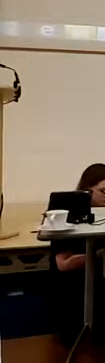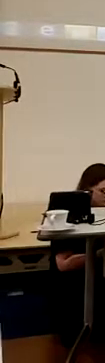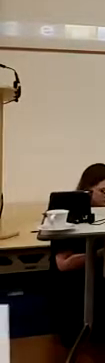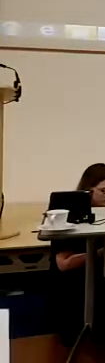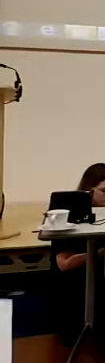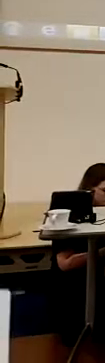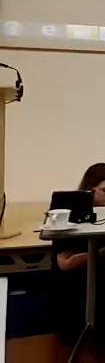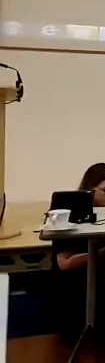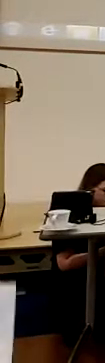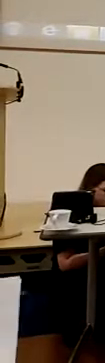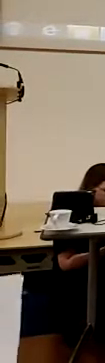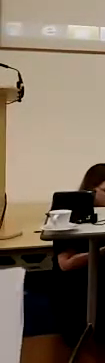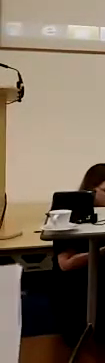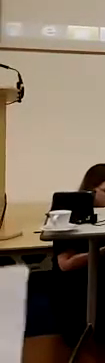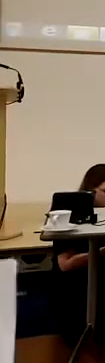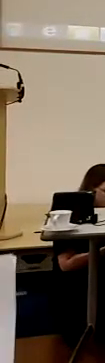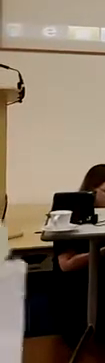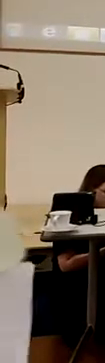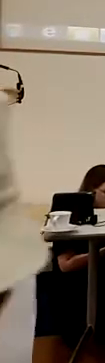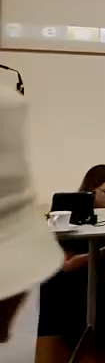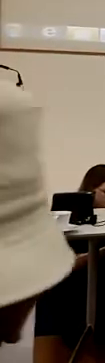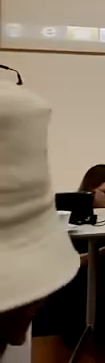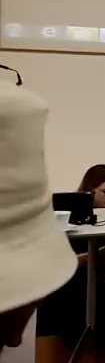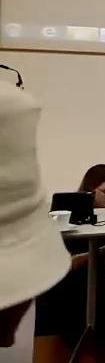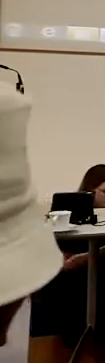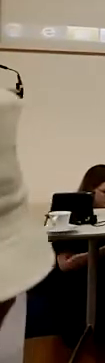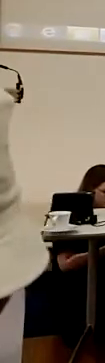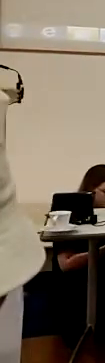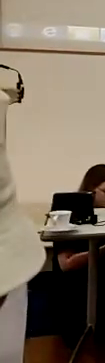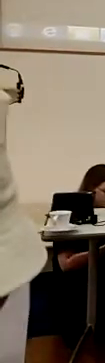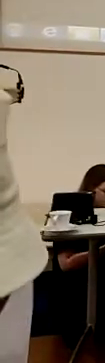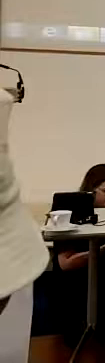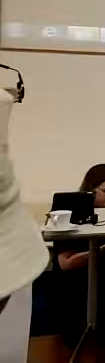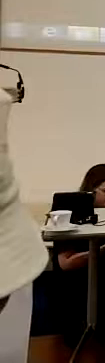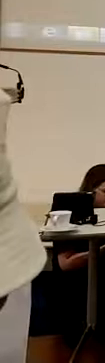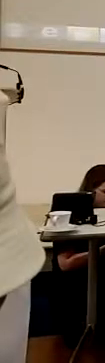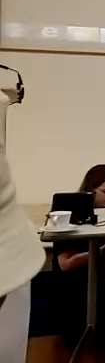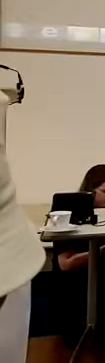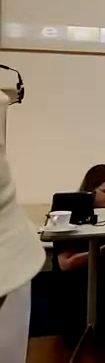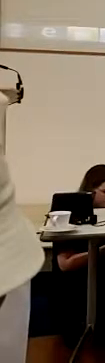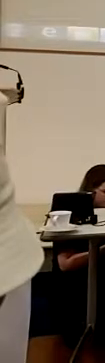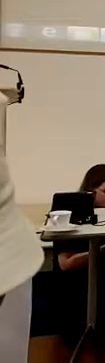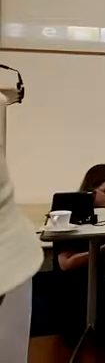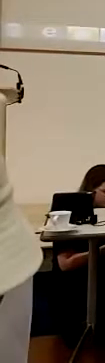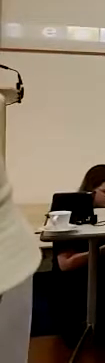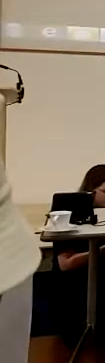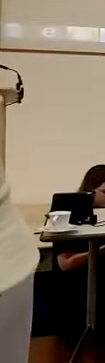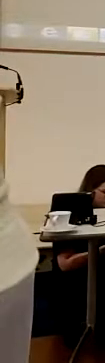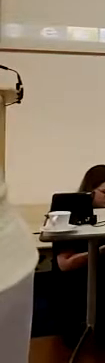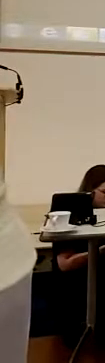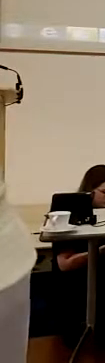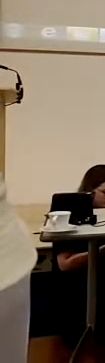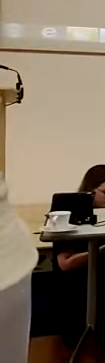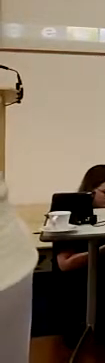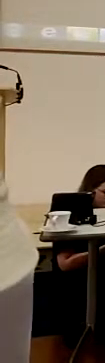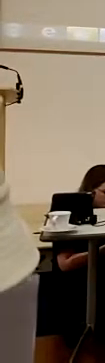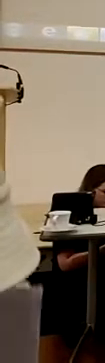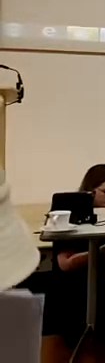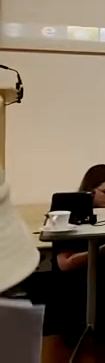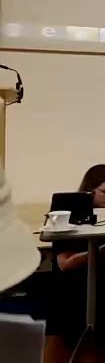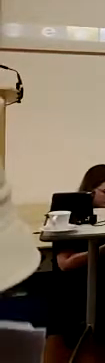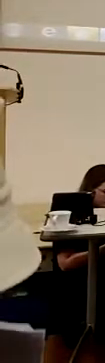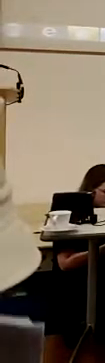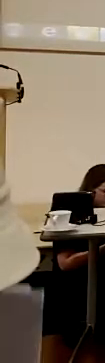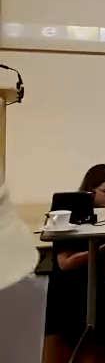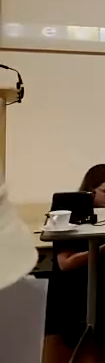DPO, and grassroots. And really, we're trying to get together to, if you like, to bring all our resources